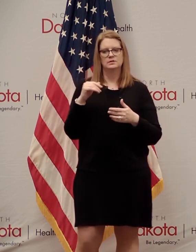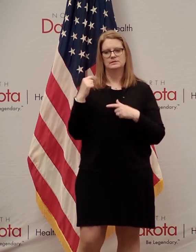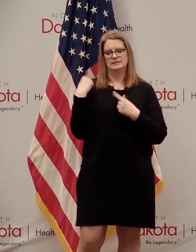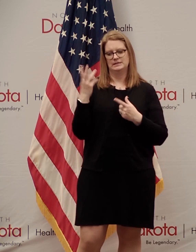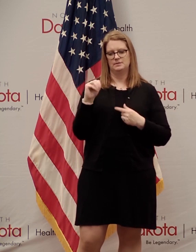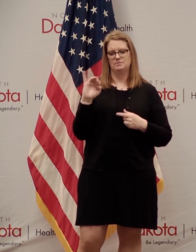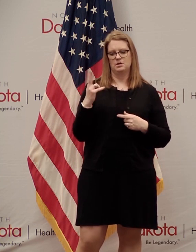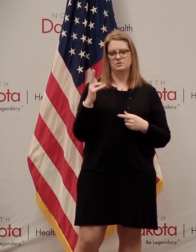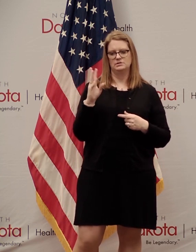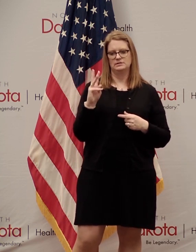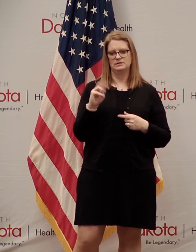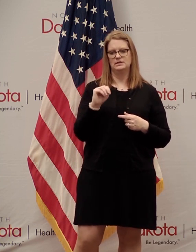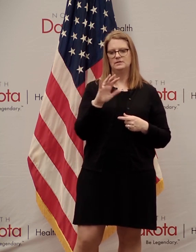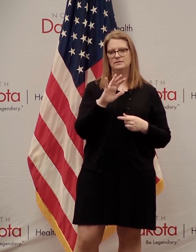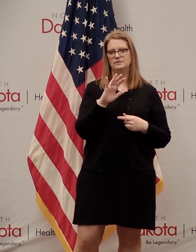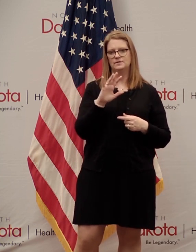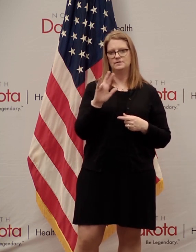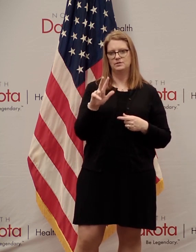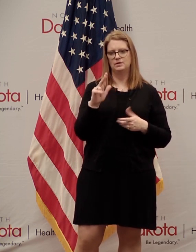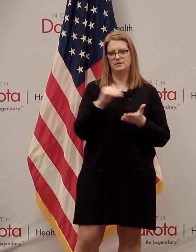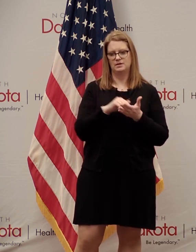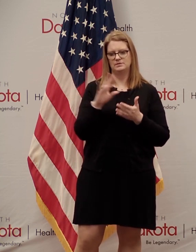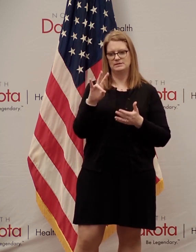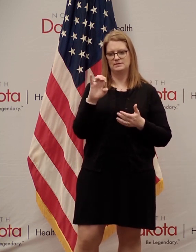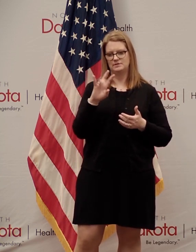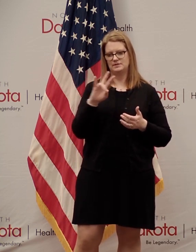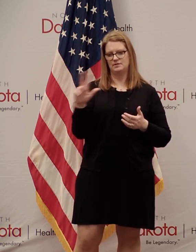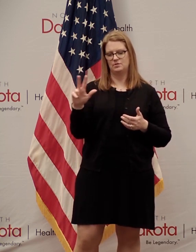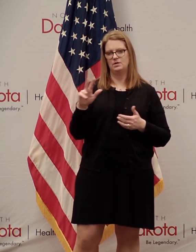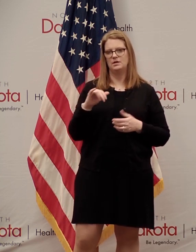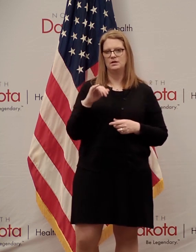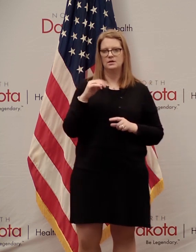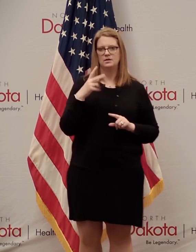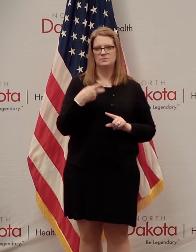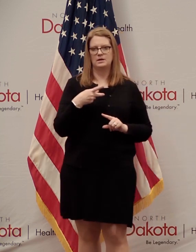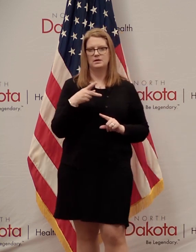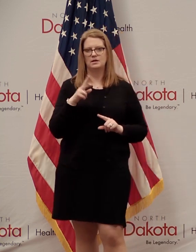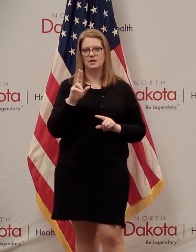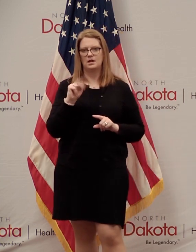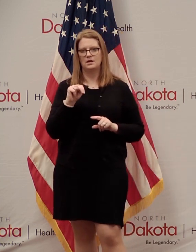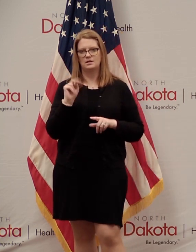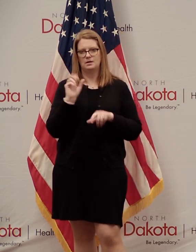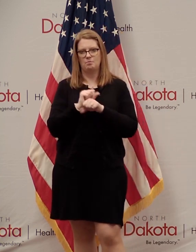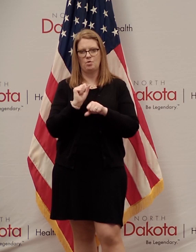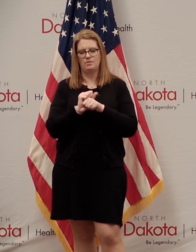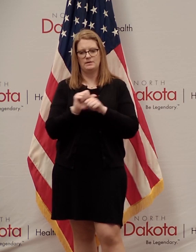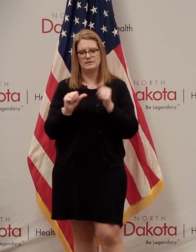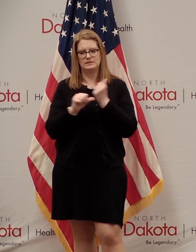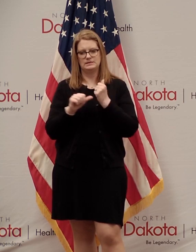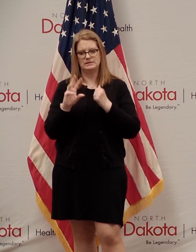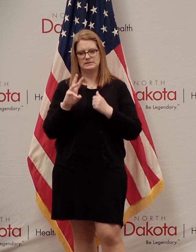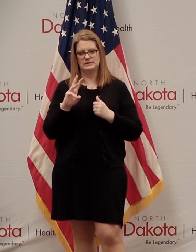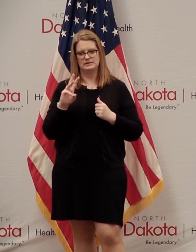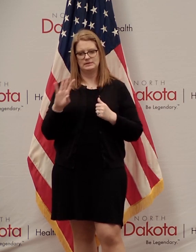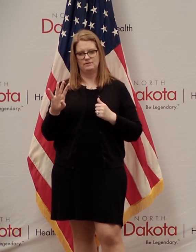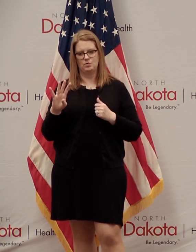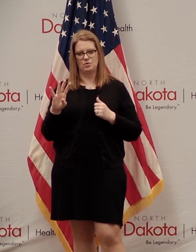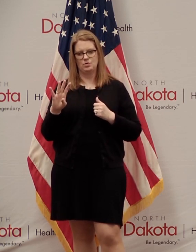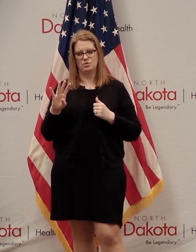to 53,773. The pandemic unemployment assistance claims to